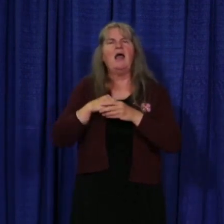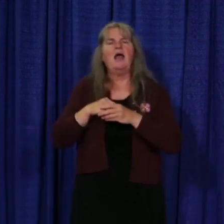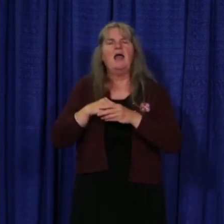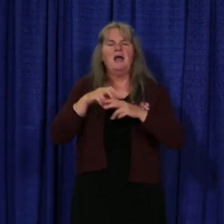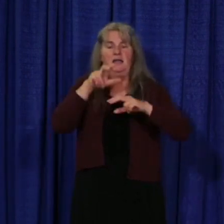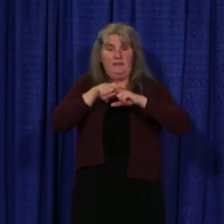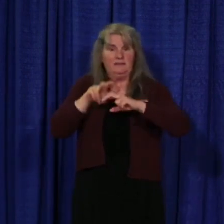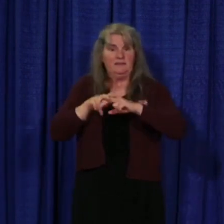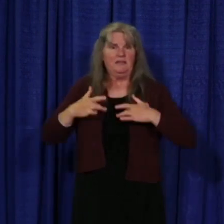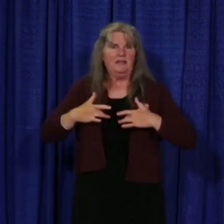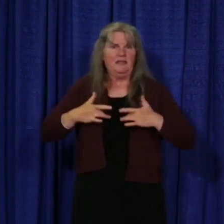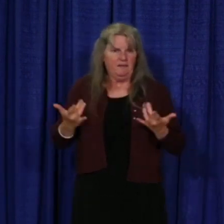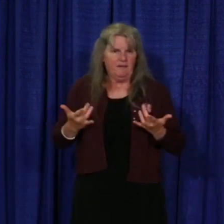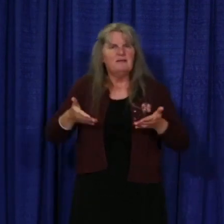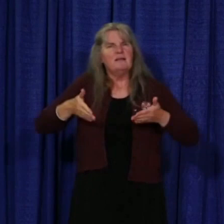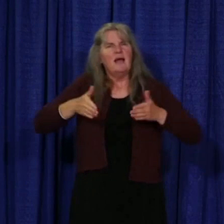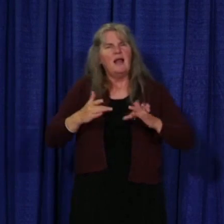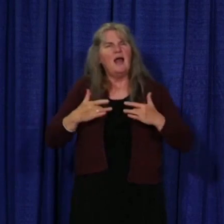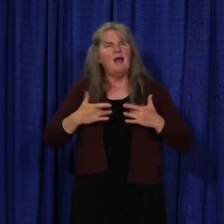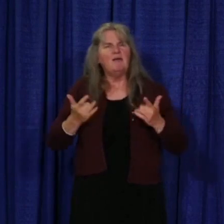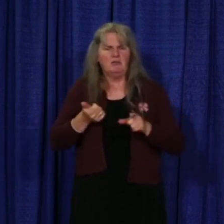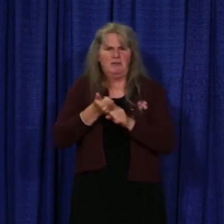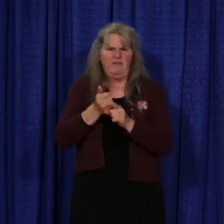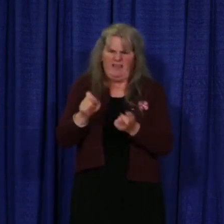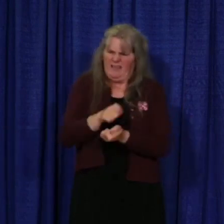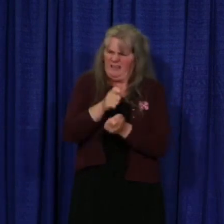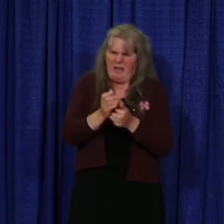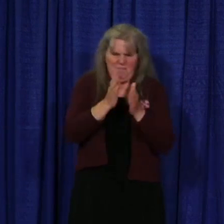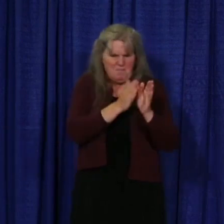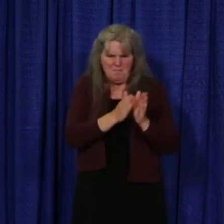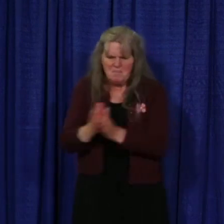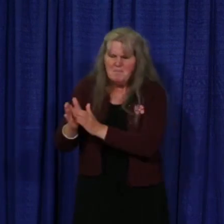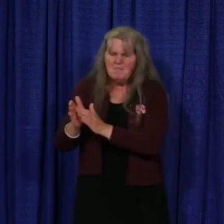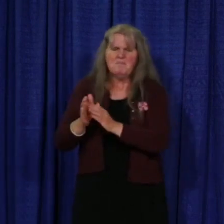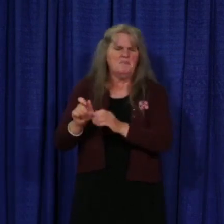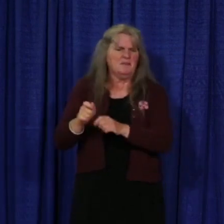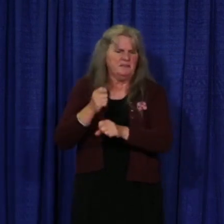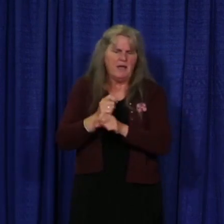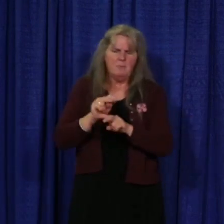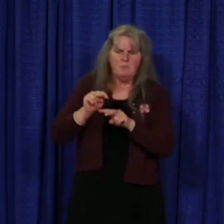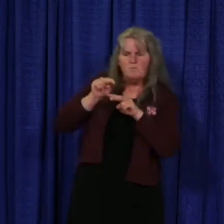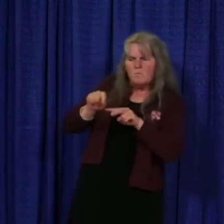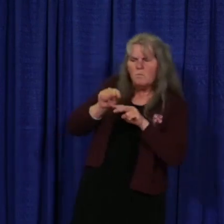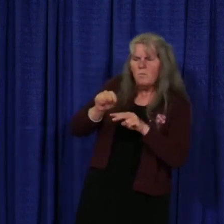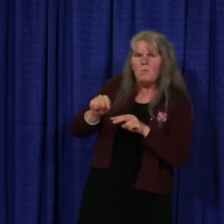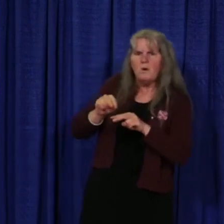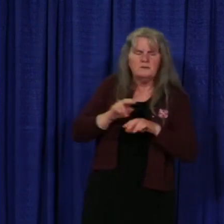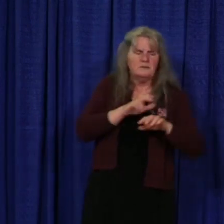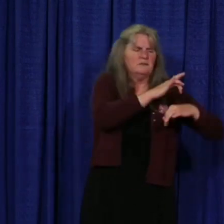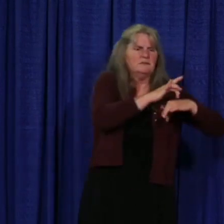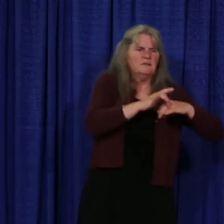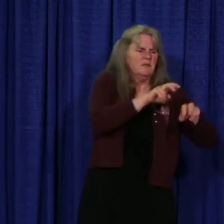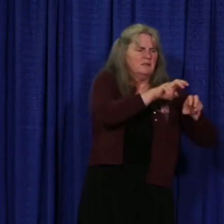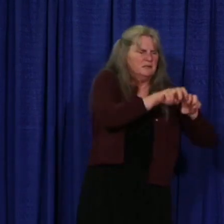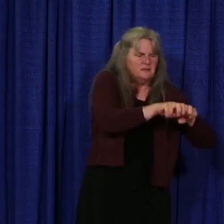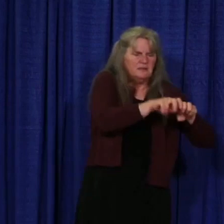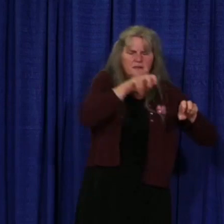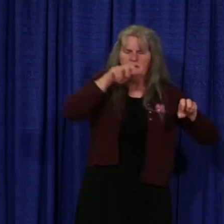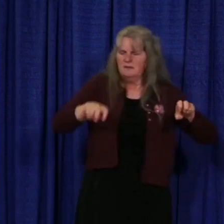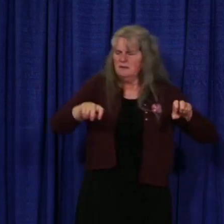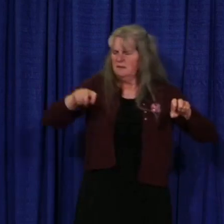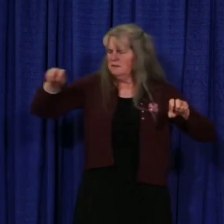events, allowing events that are planned, organized, supervised, and seated in various